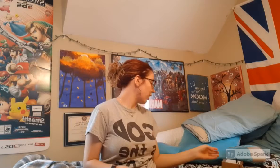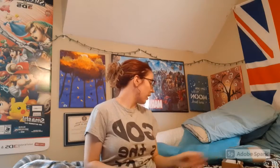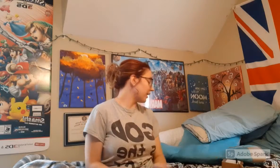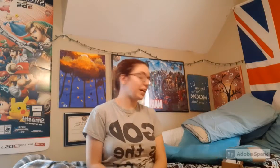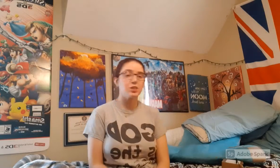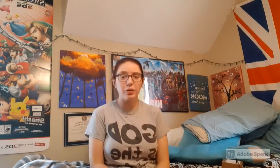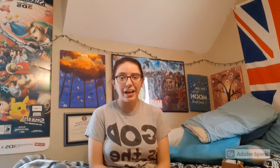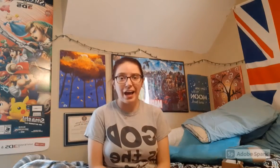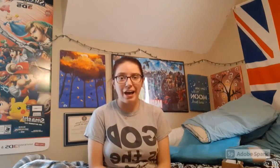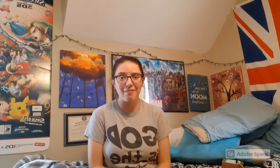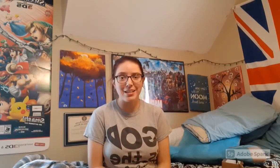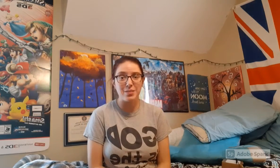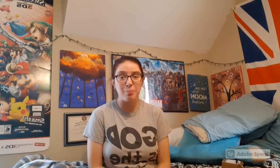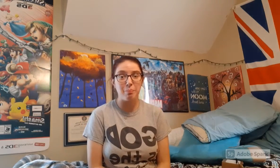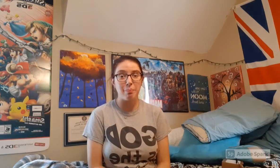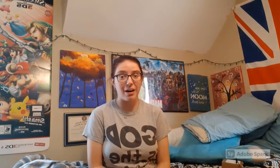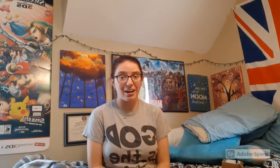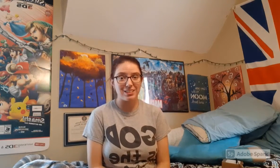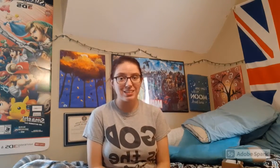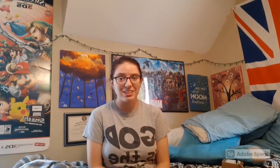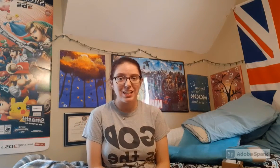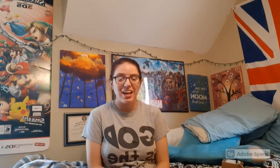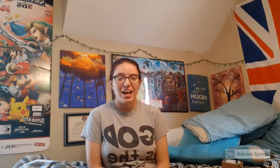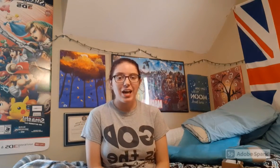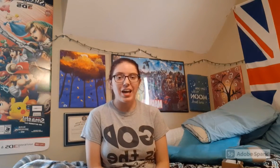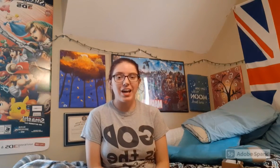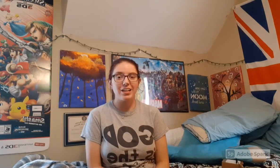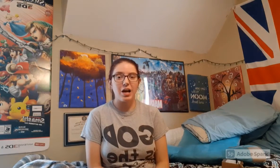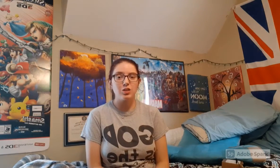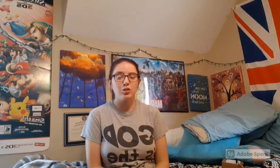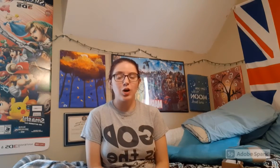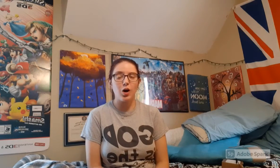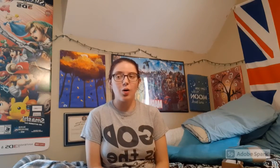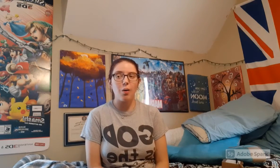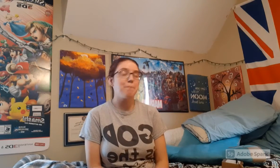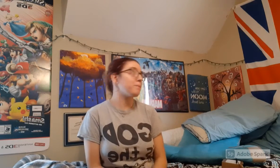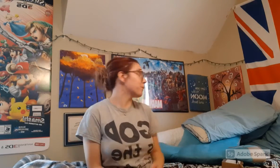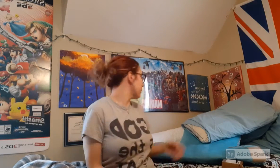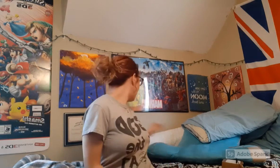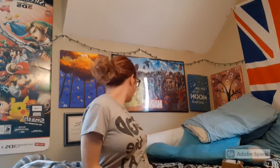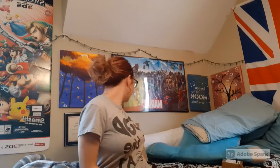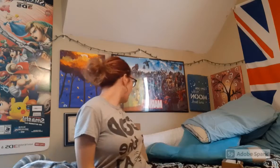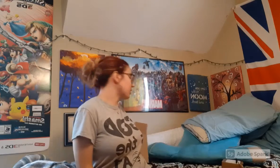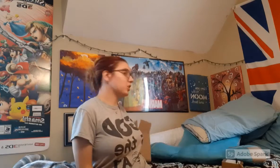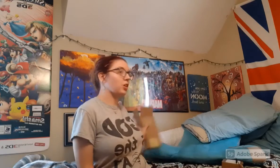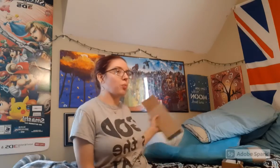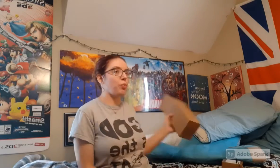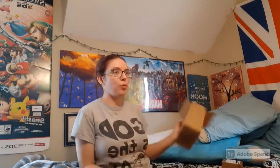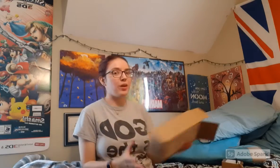The next one I have is box. And so boxes are